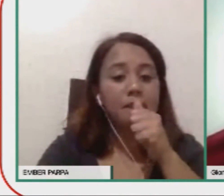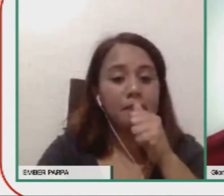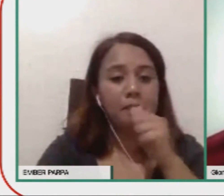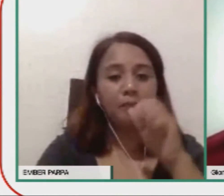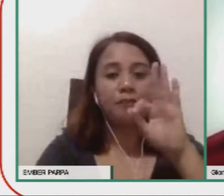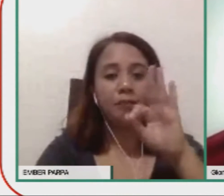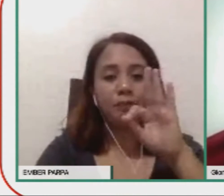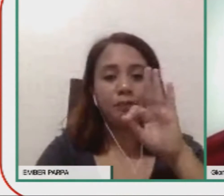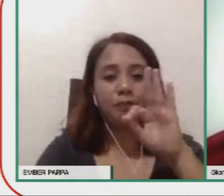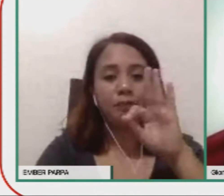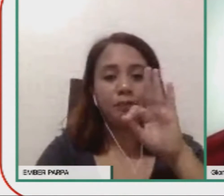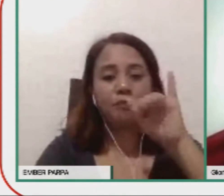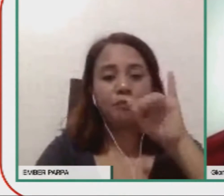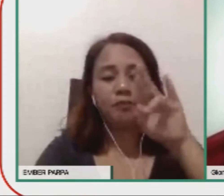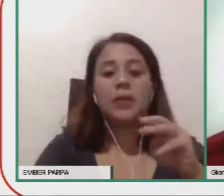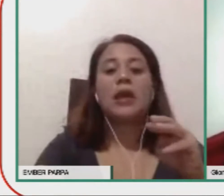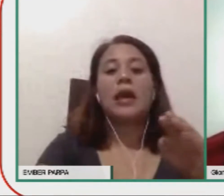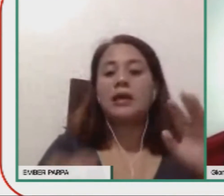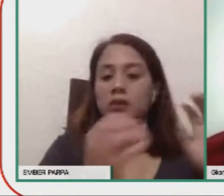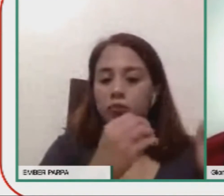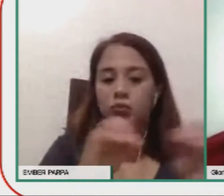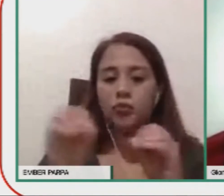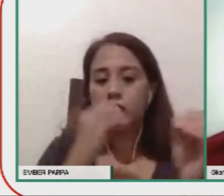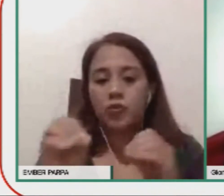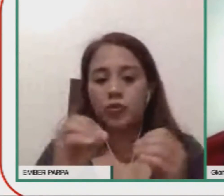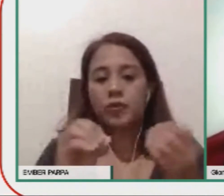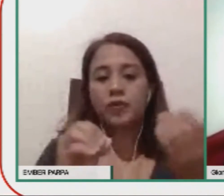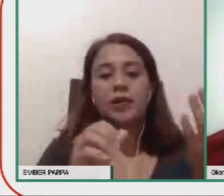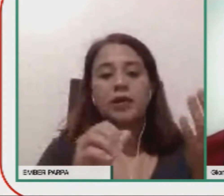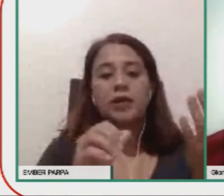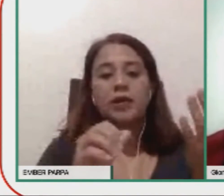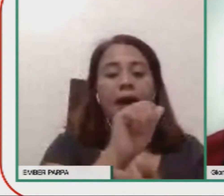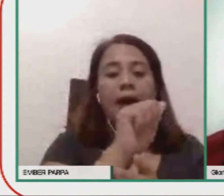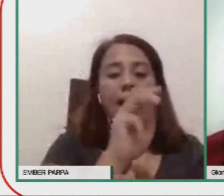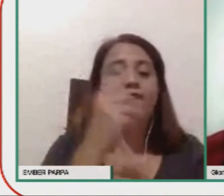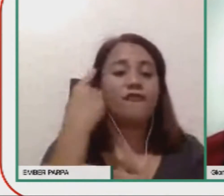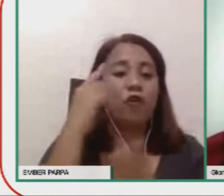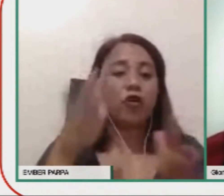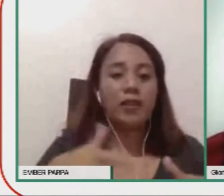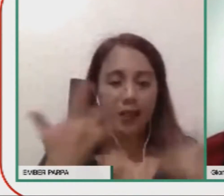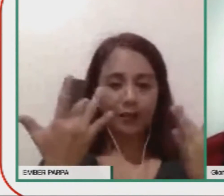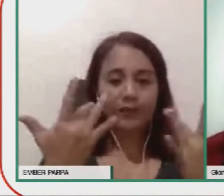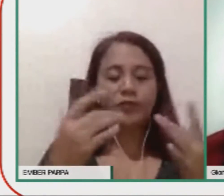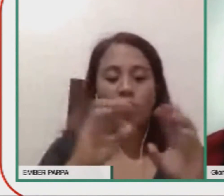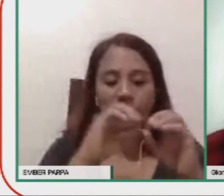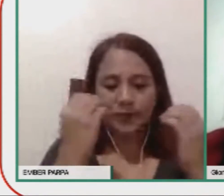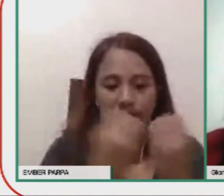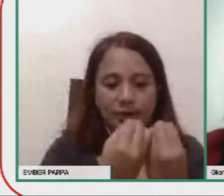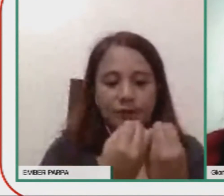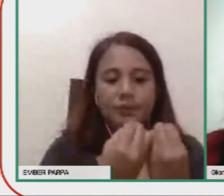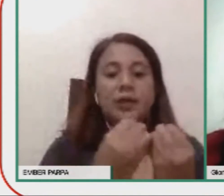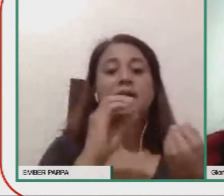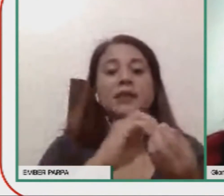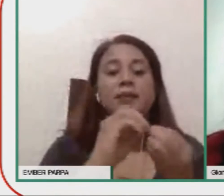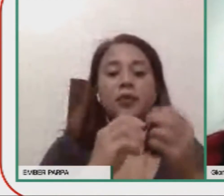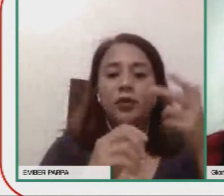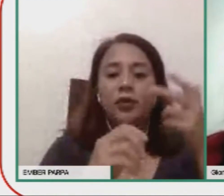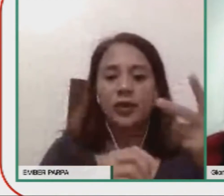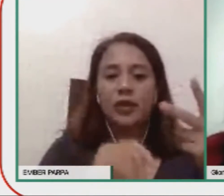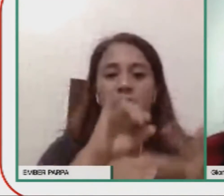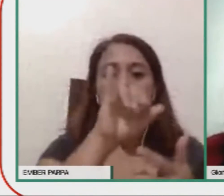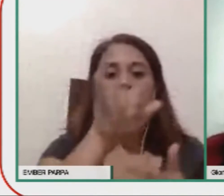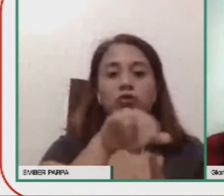organized an Am for Life organization. And number 3 is Julius Alexis